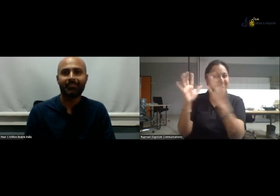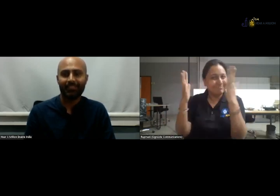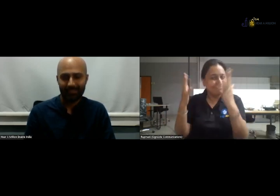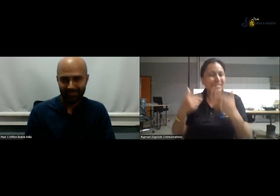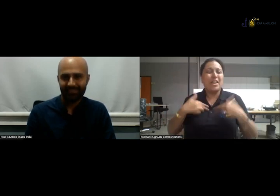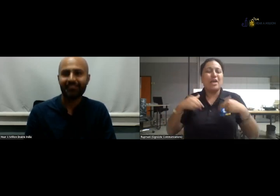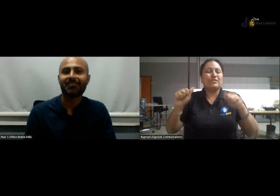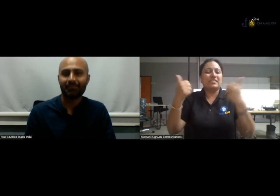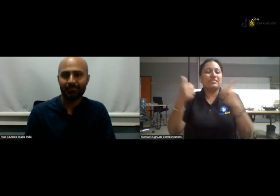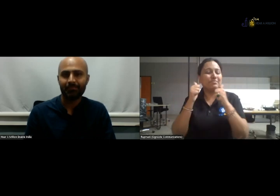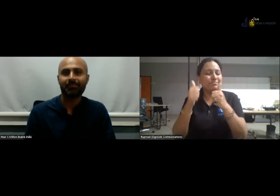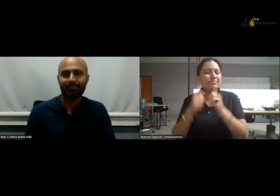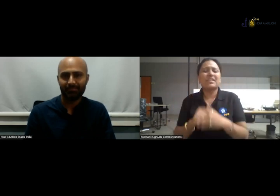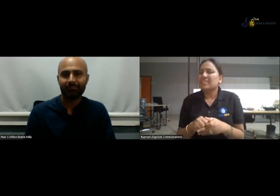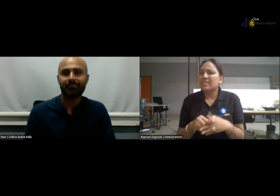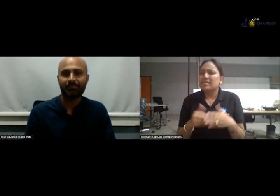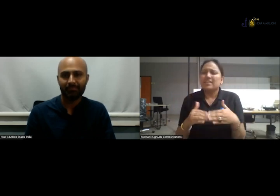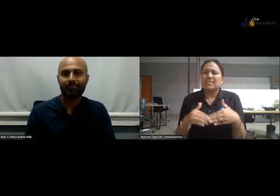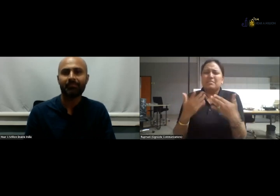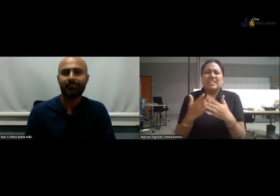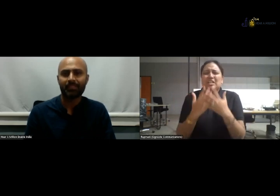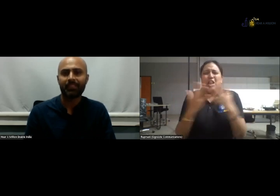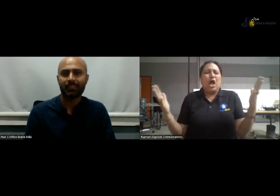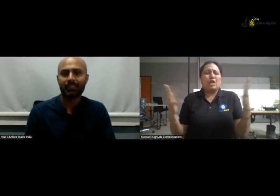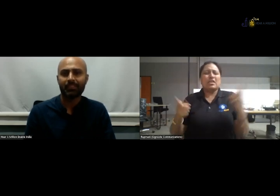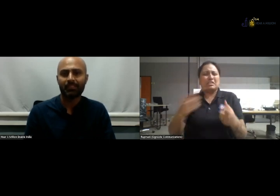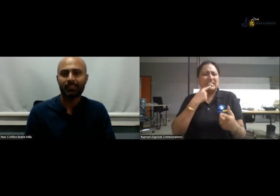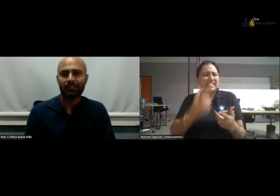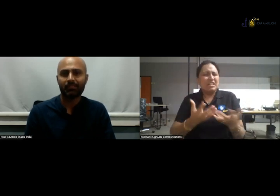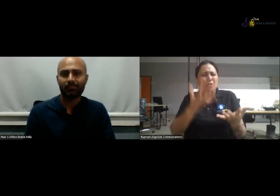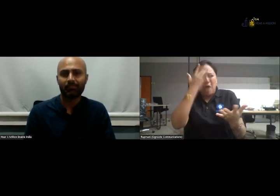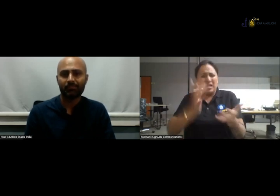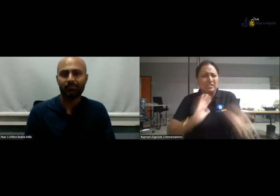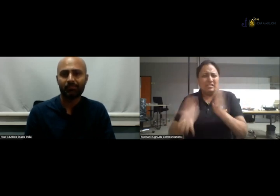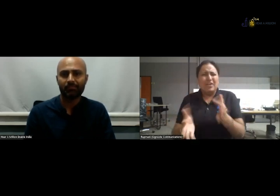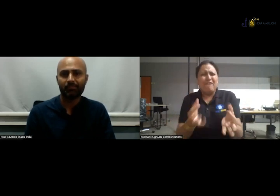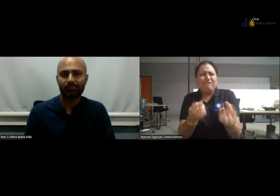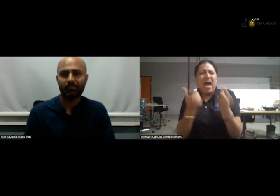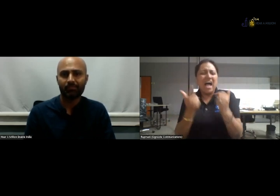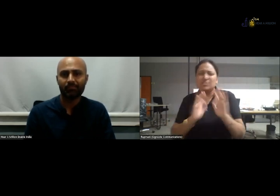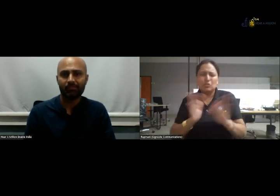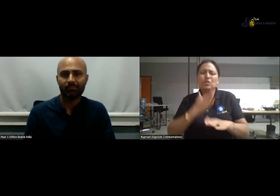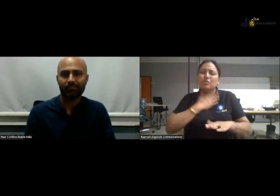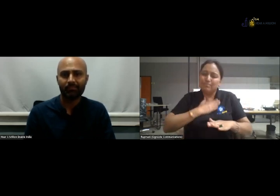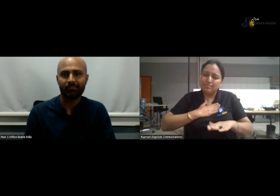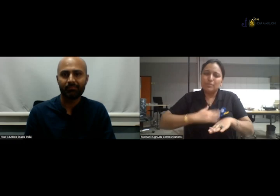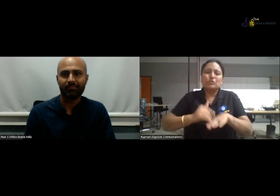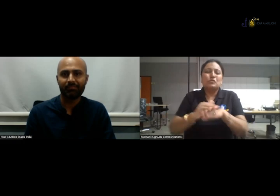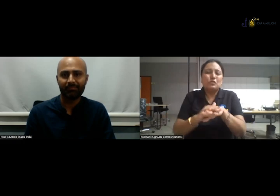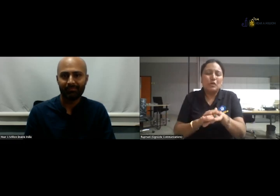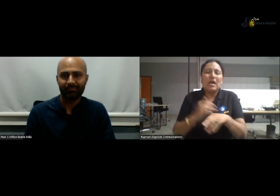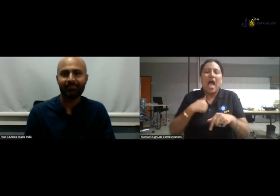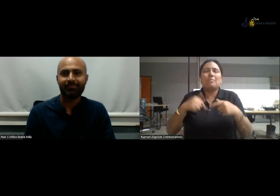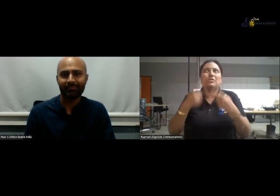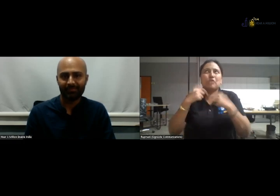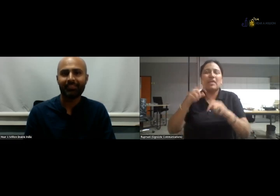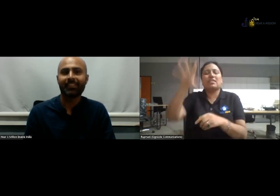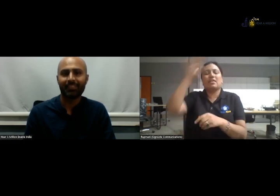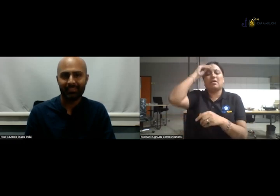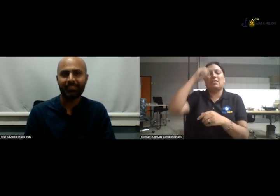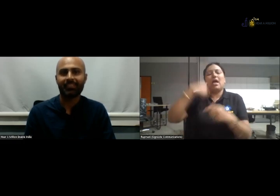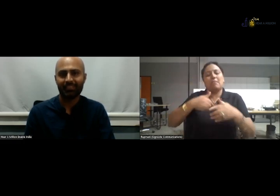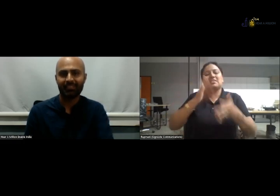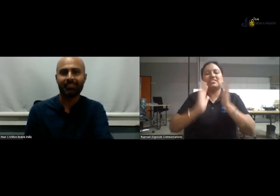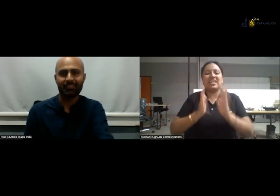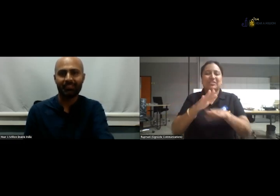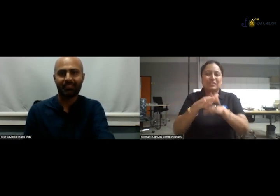things. And she never, treated, we never thought that, she is a teacher and all. She always used to sign